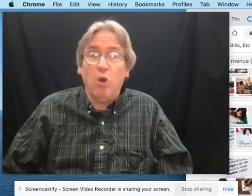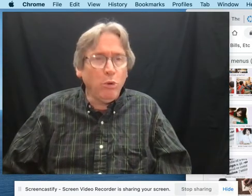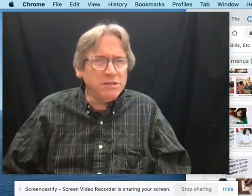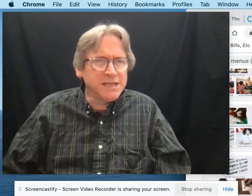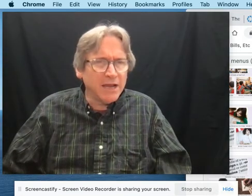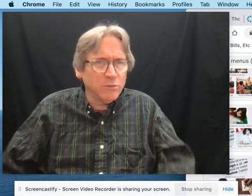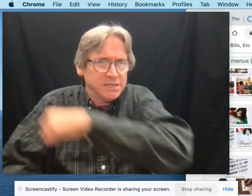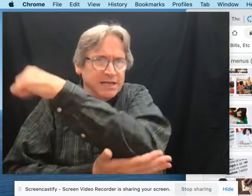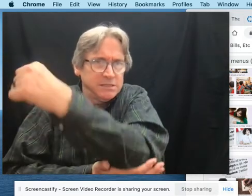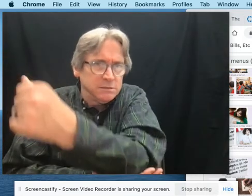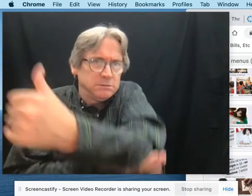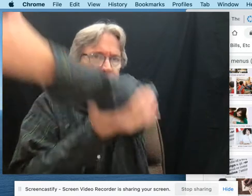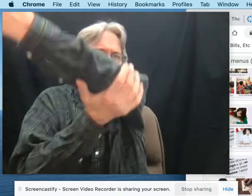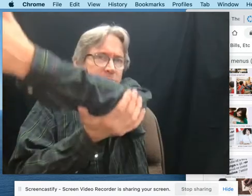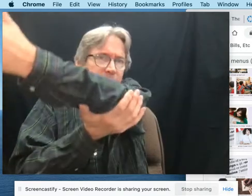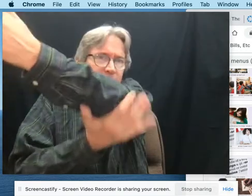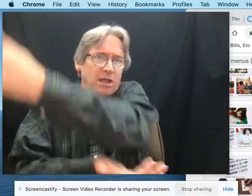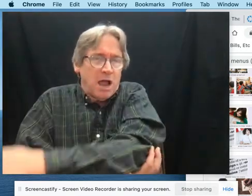The old sign was this.